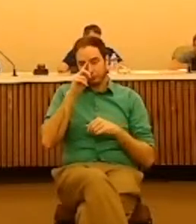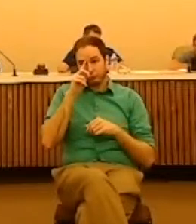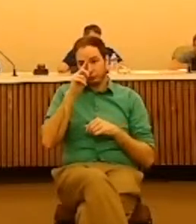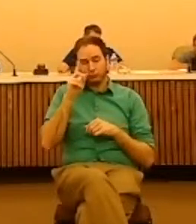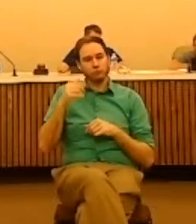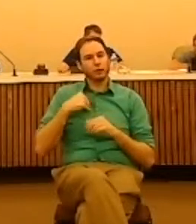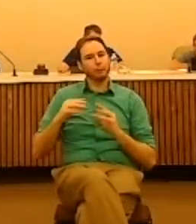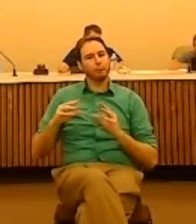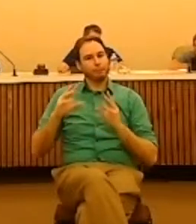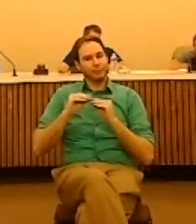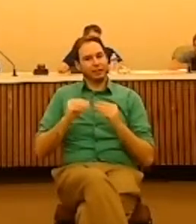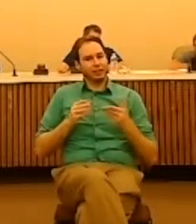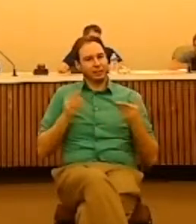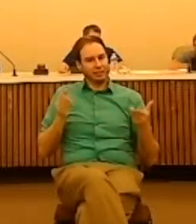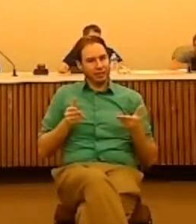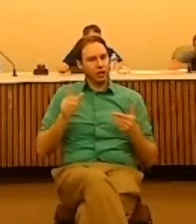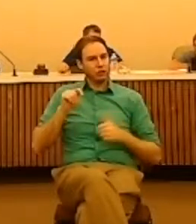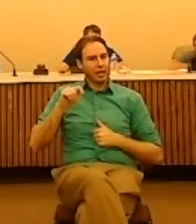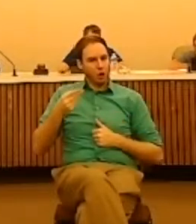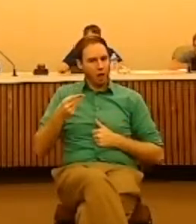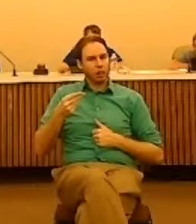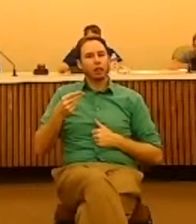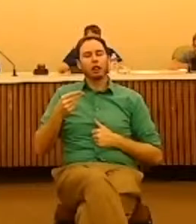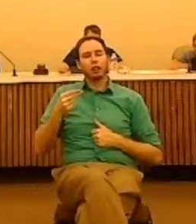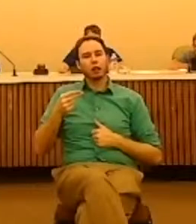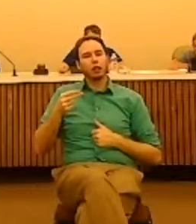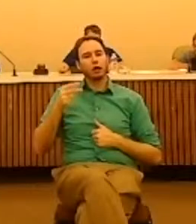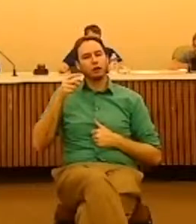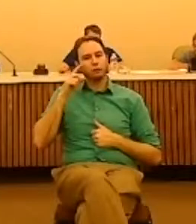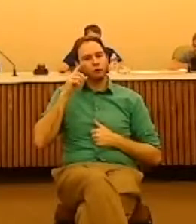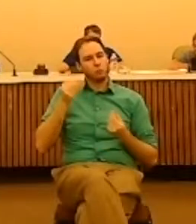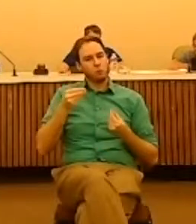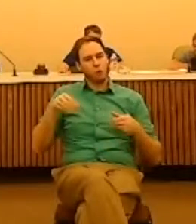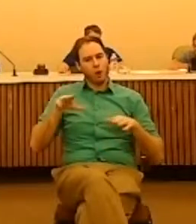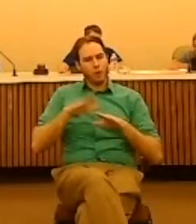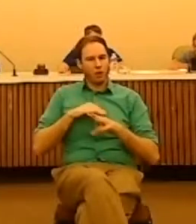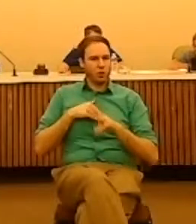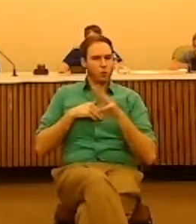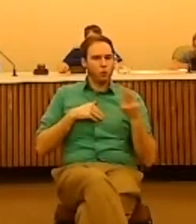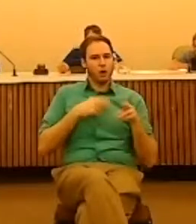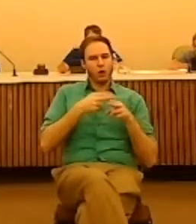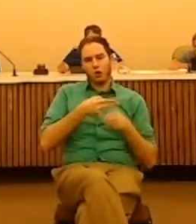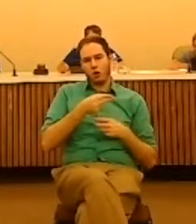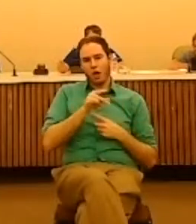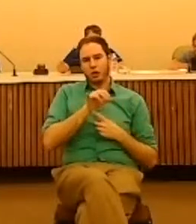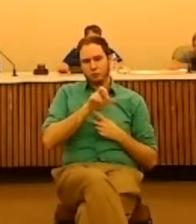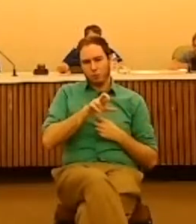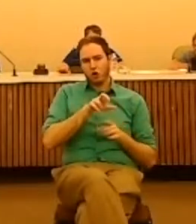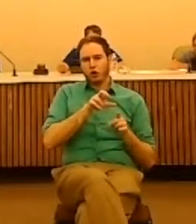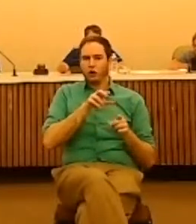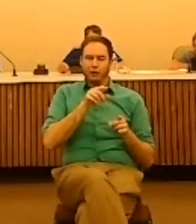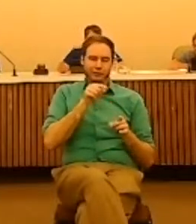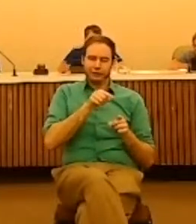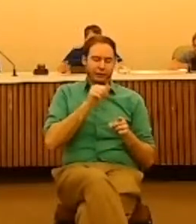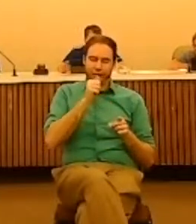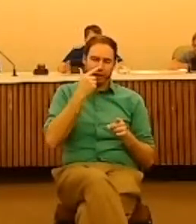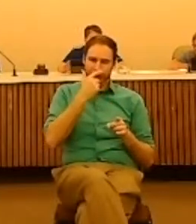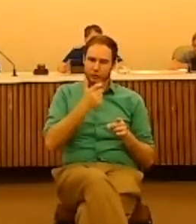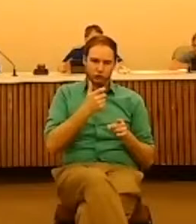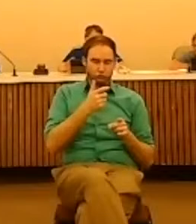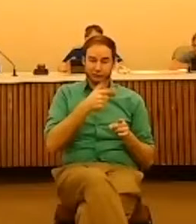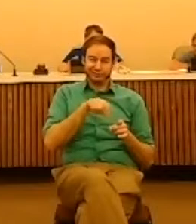they had a meeting here in Town Hall with the property to the west, Hosmer. And again, they weren't